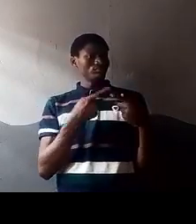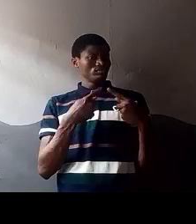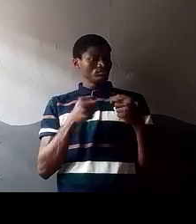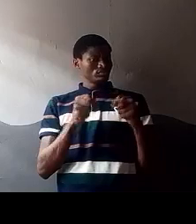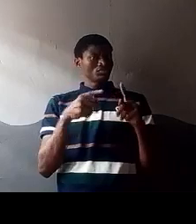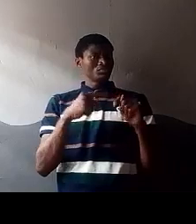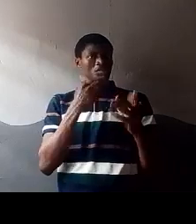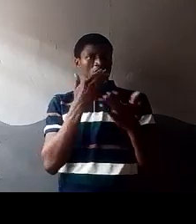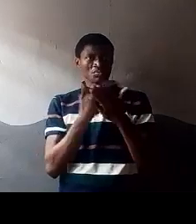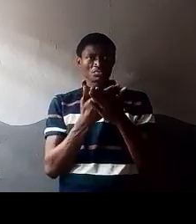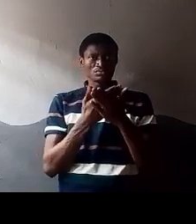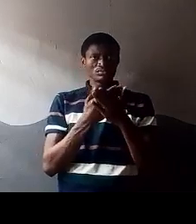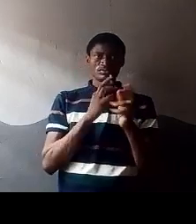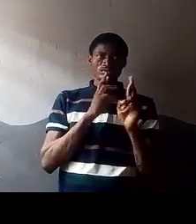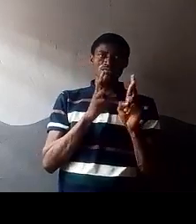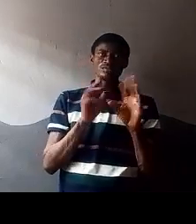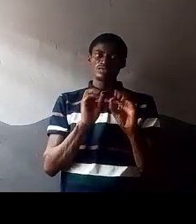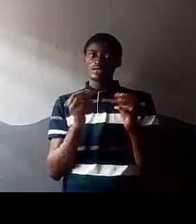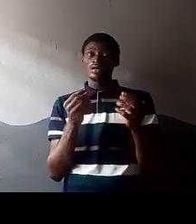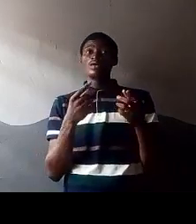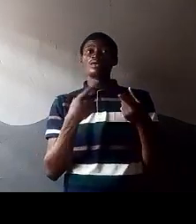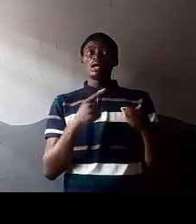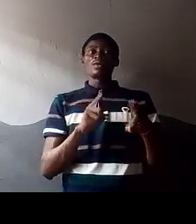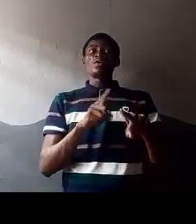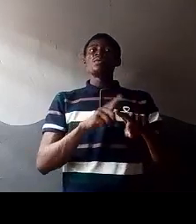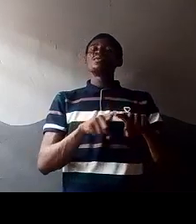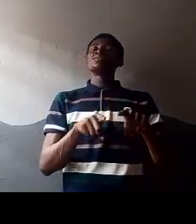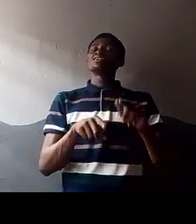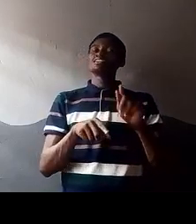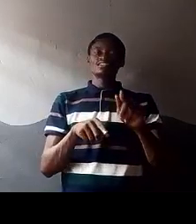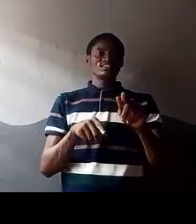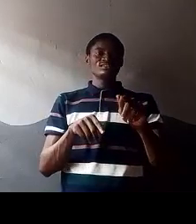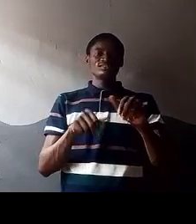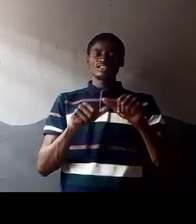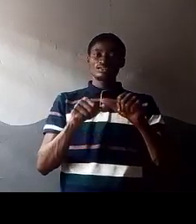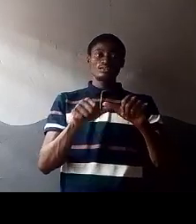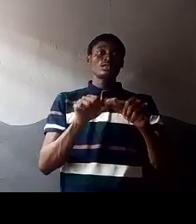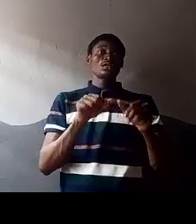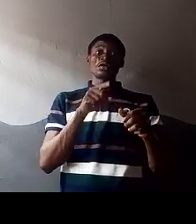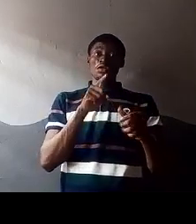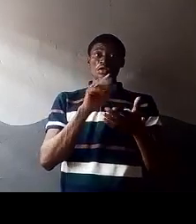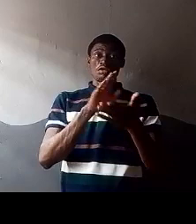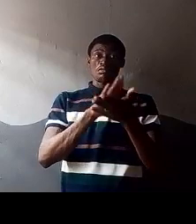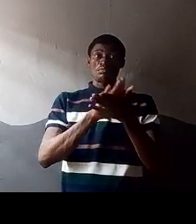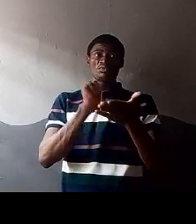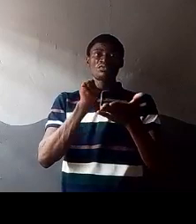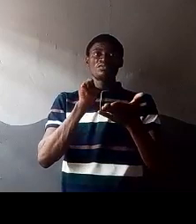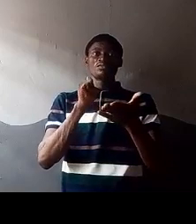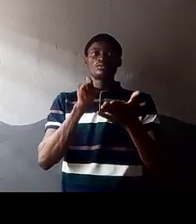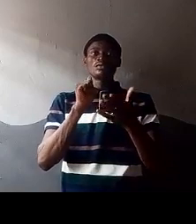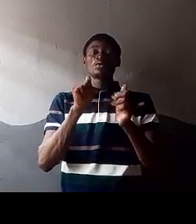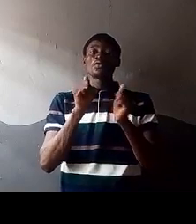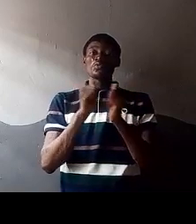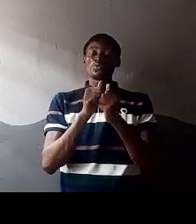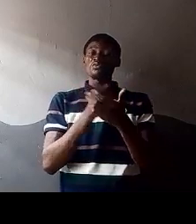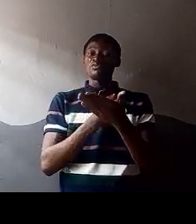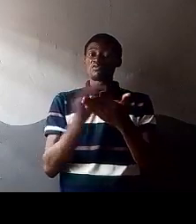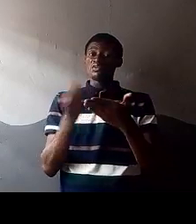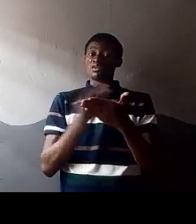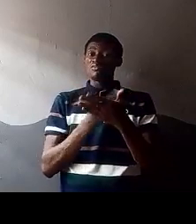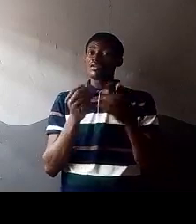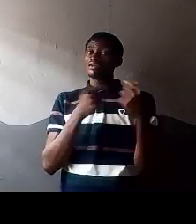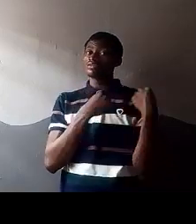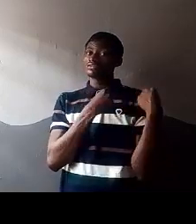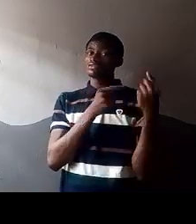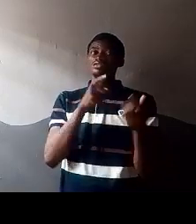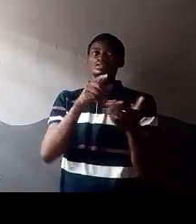happening? But I kept, because I believe that with every failure that I had, I learned something. So I try to apply whatever